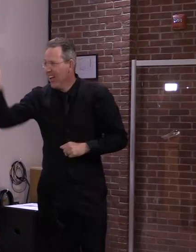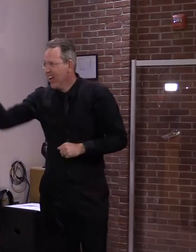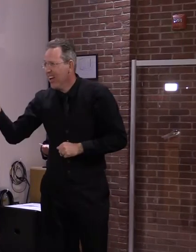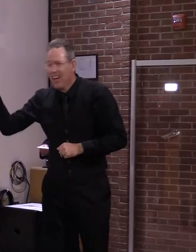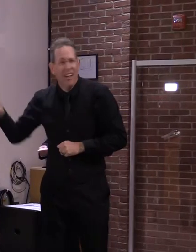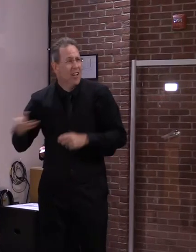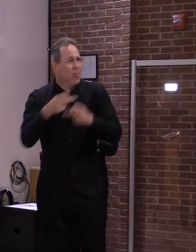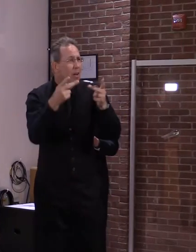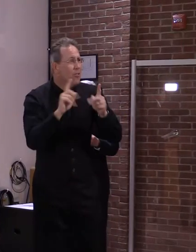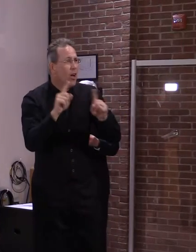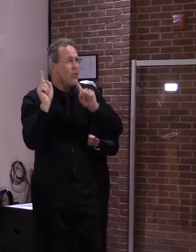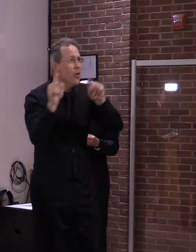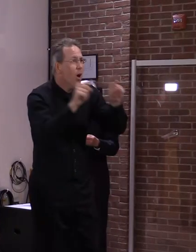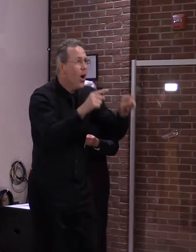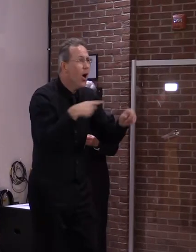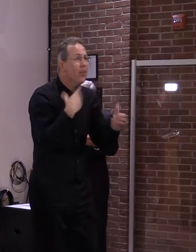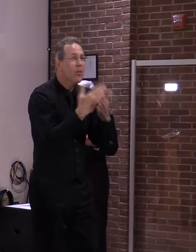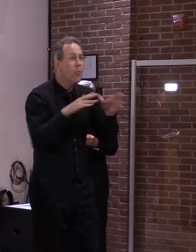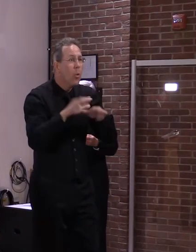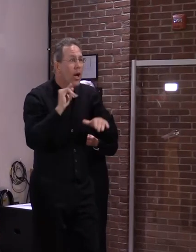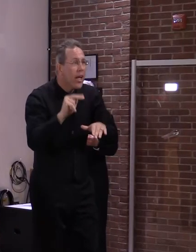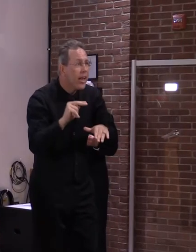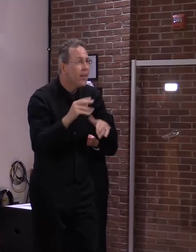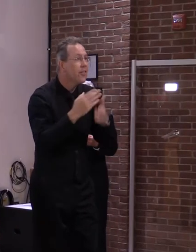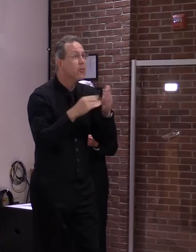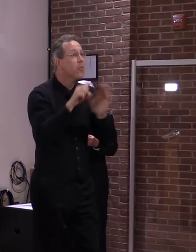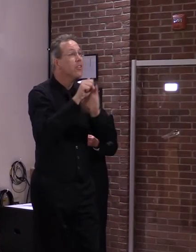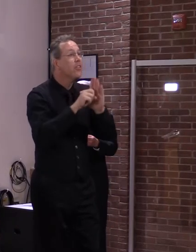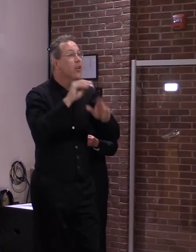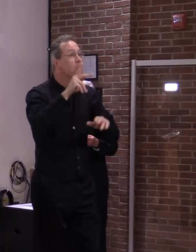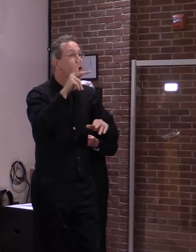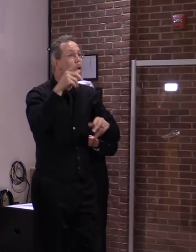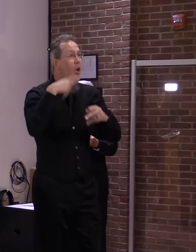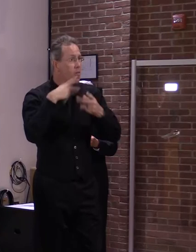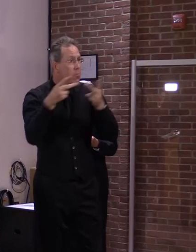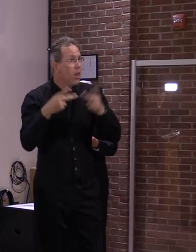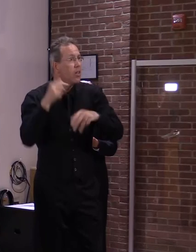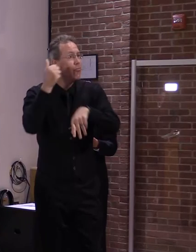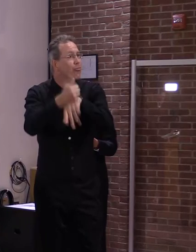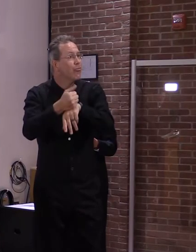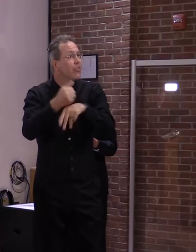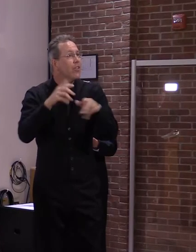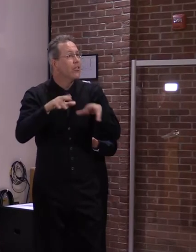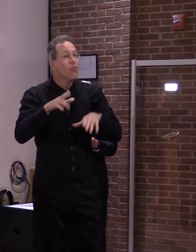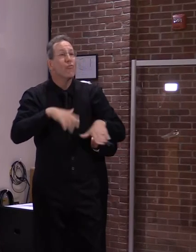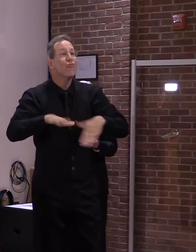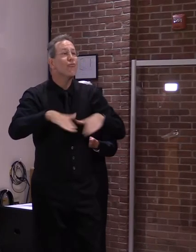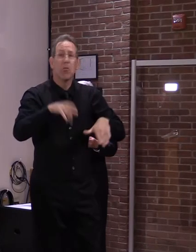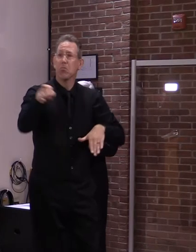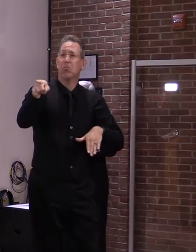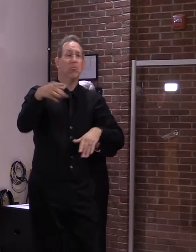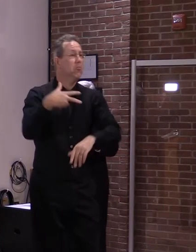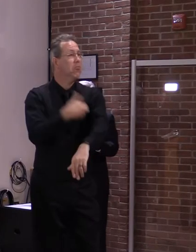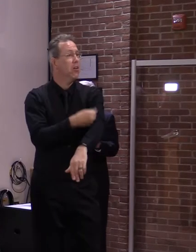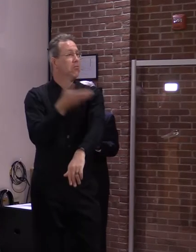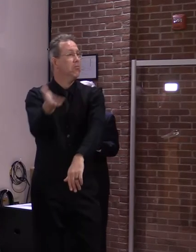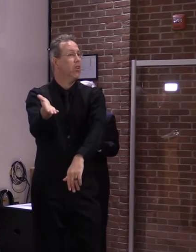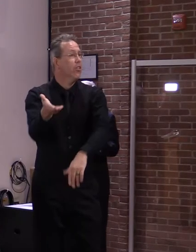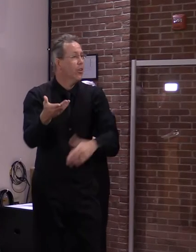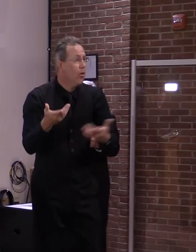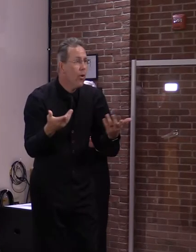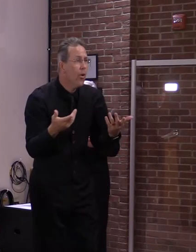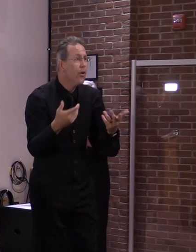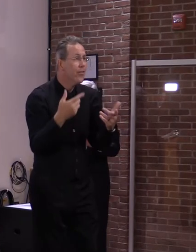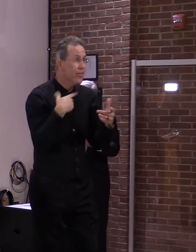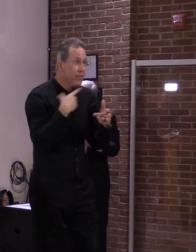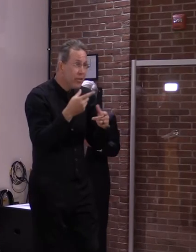instance. So we'll be going to some of those areas. I'm not sure about, maybe Secretary Smith has this, I'm not sure if we're going back to North Beach